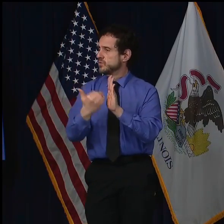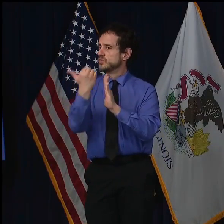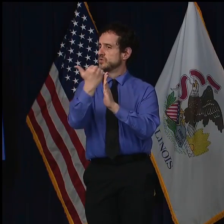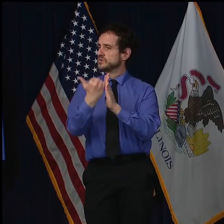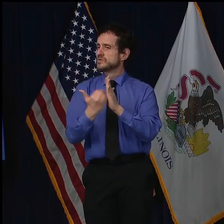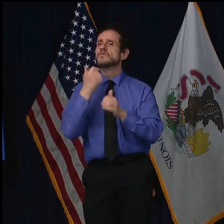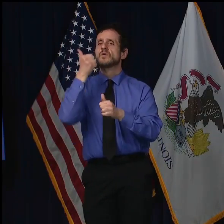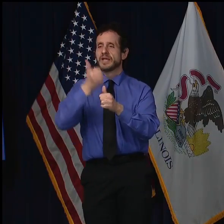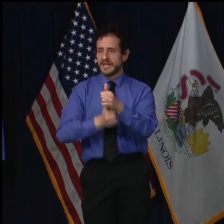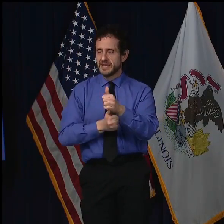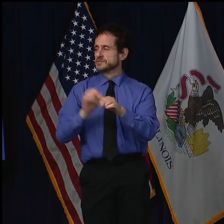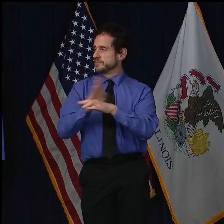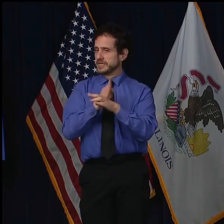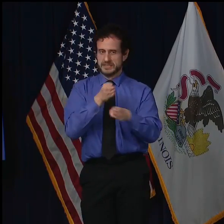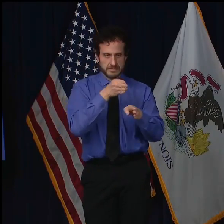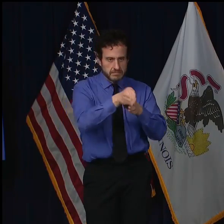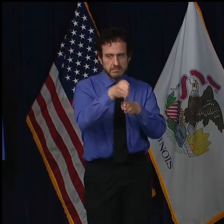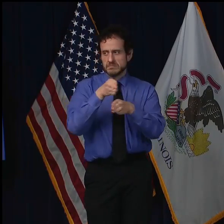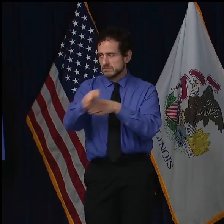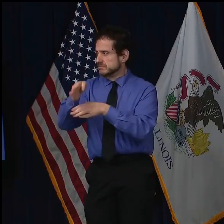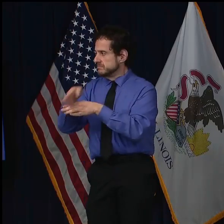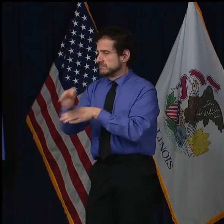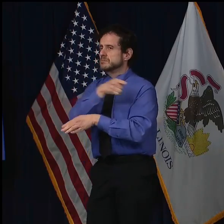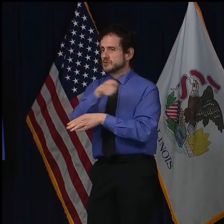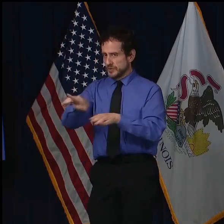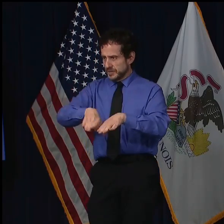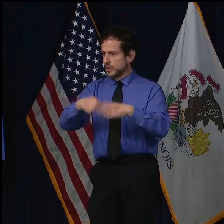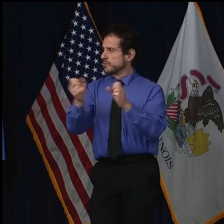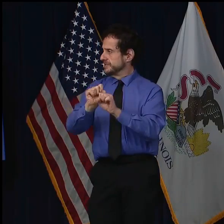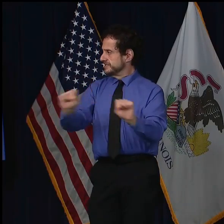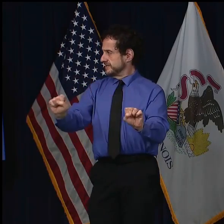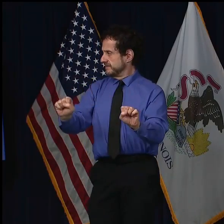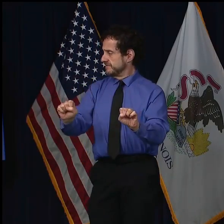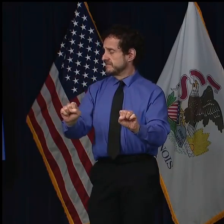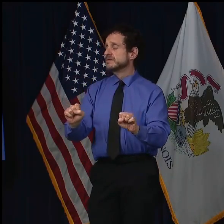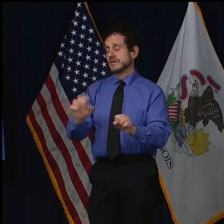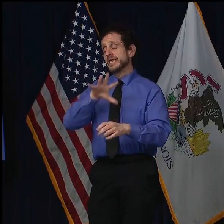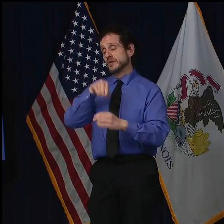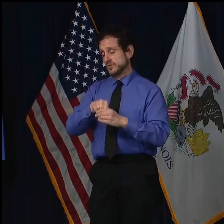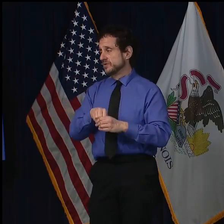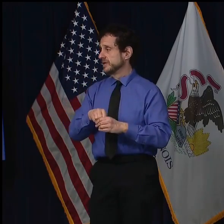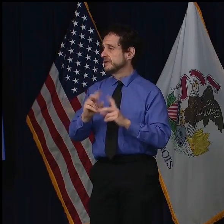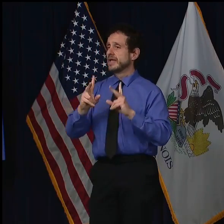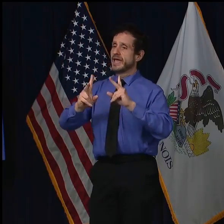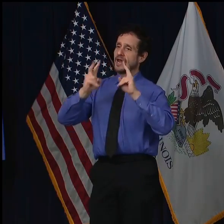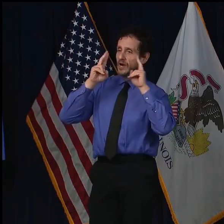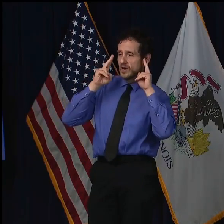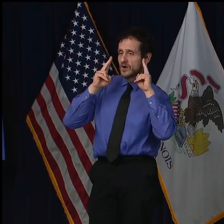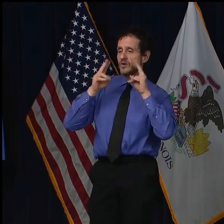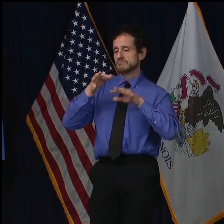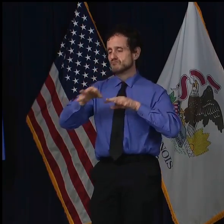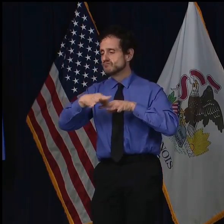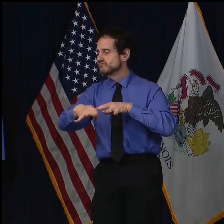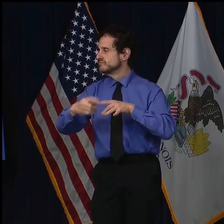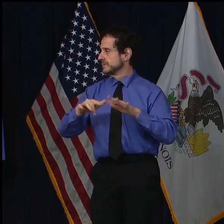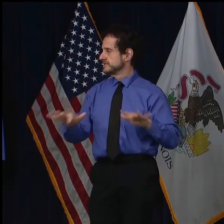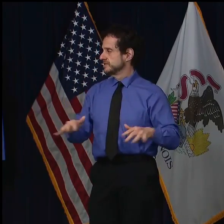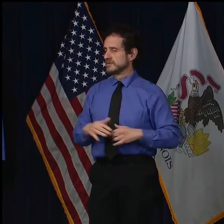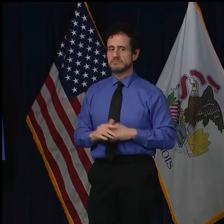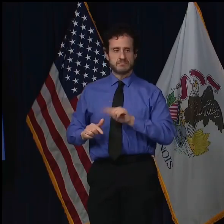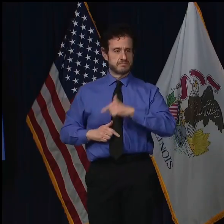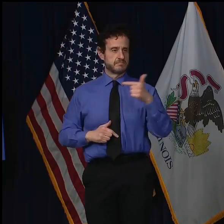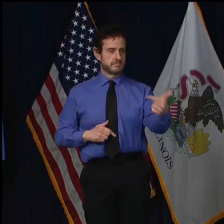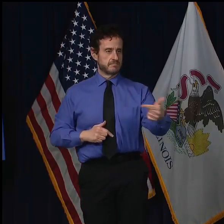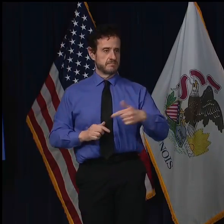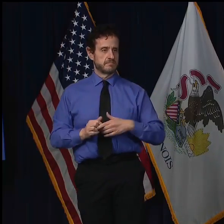each industry so that they are safe, and that includes our stylists and barber shops. All right, we'll turn it